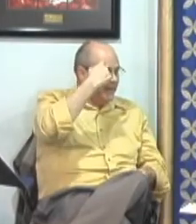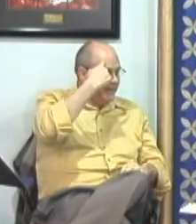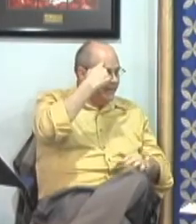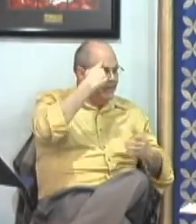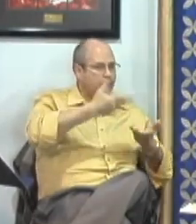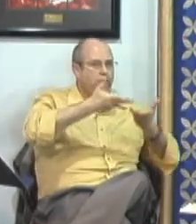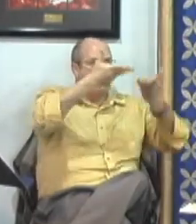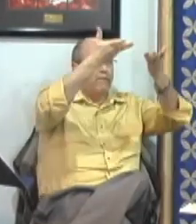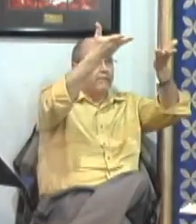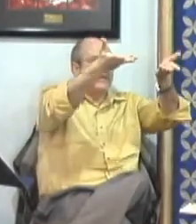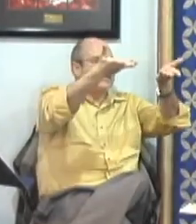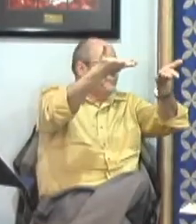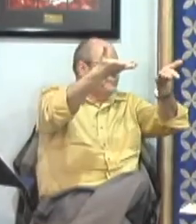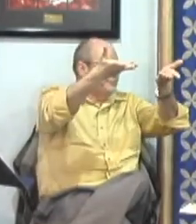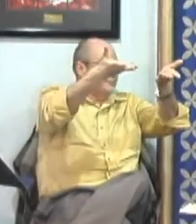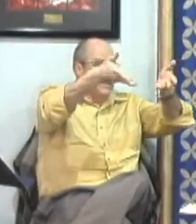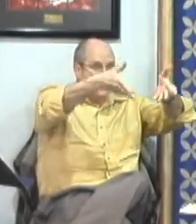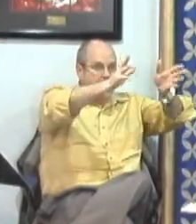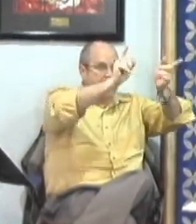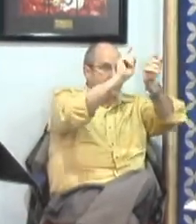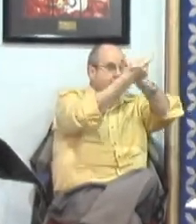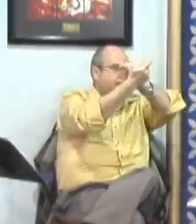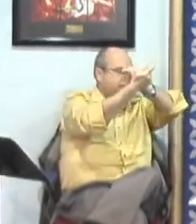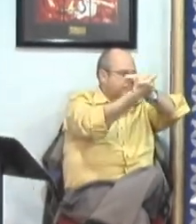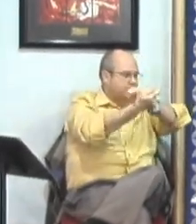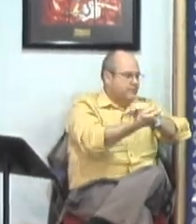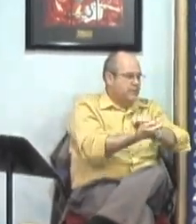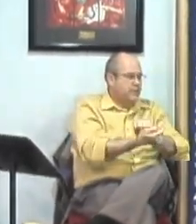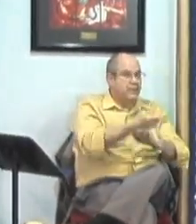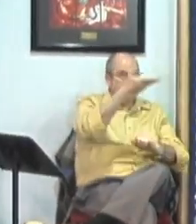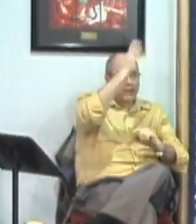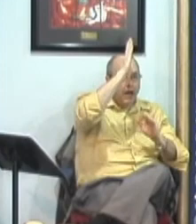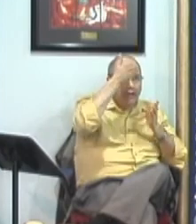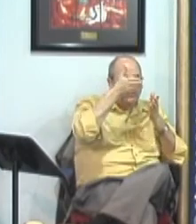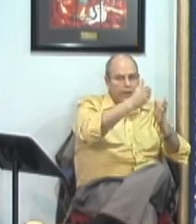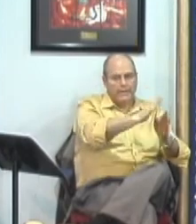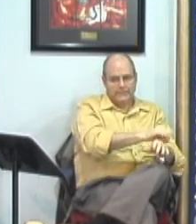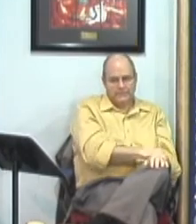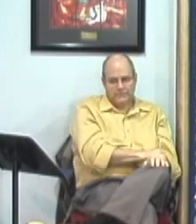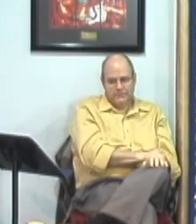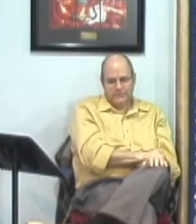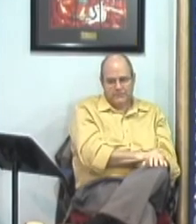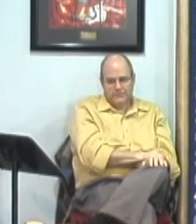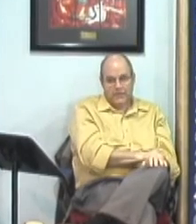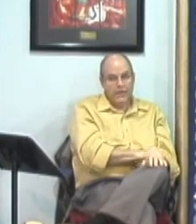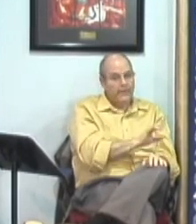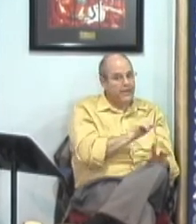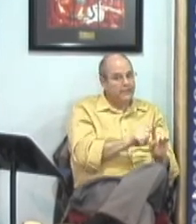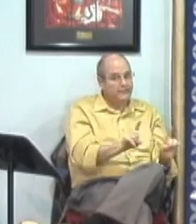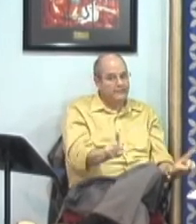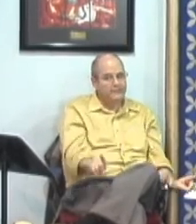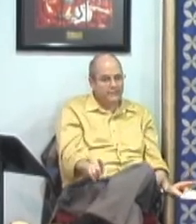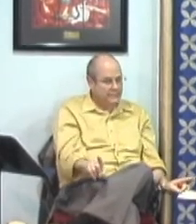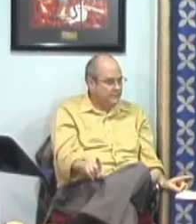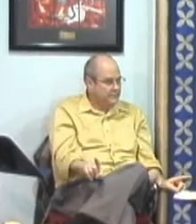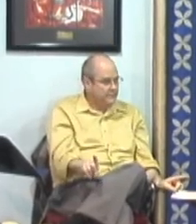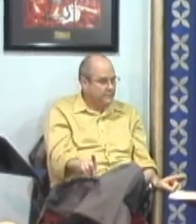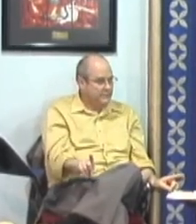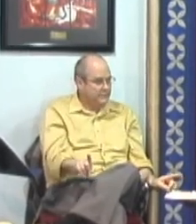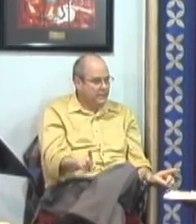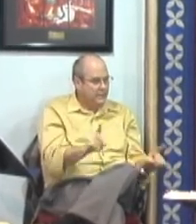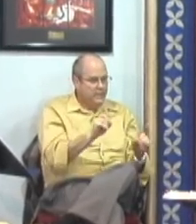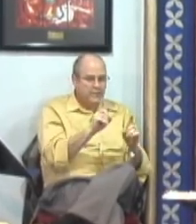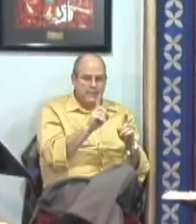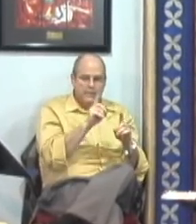thinking, and say, we're going to let it be changed to God's way of thinking. Now, that's radically different as in terms